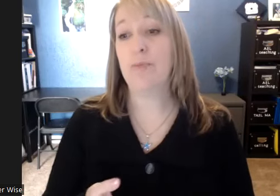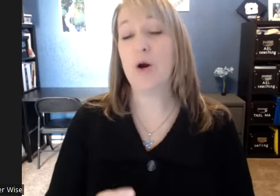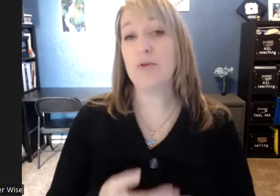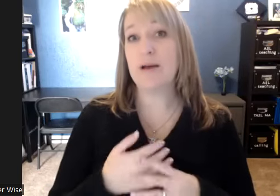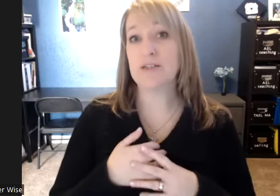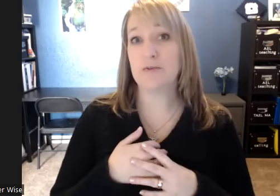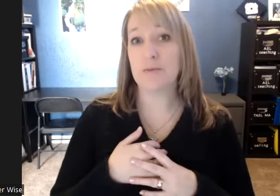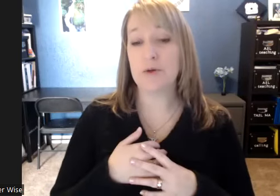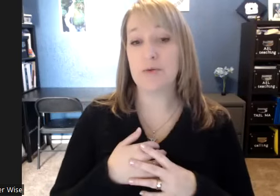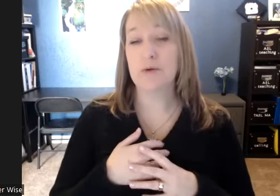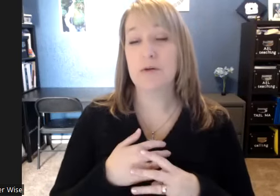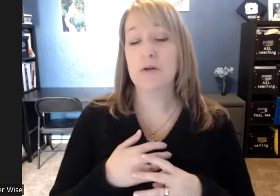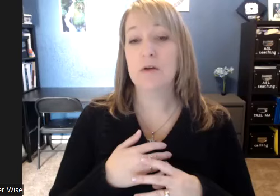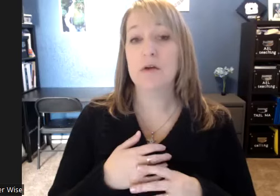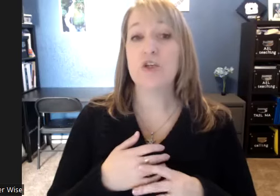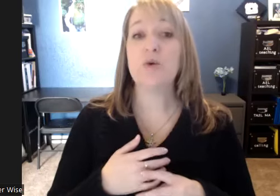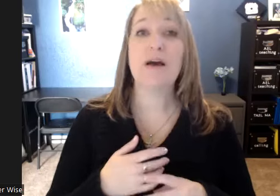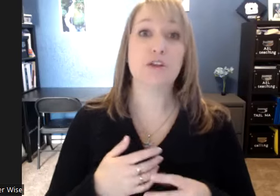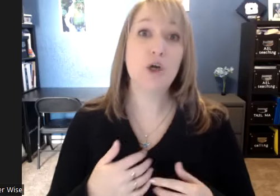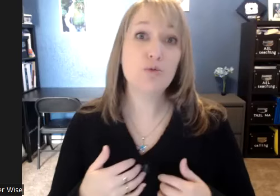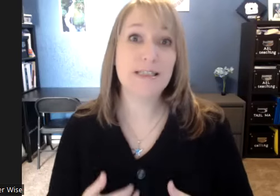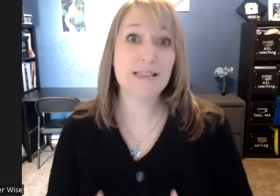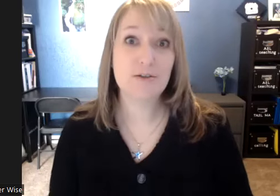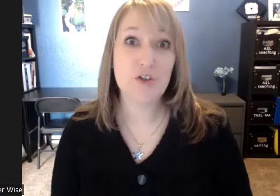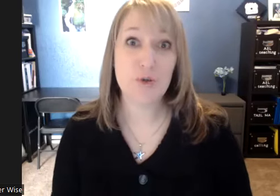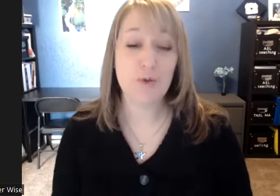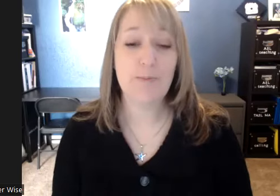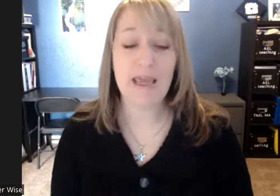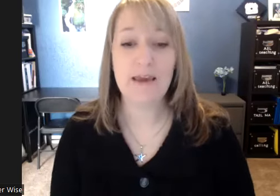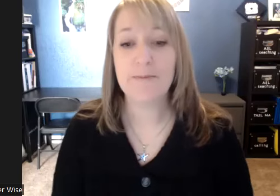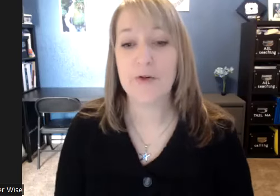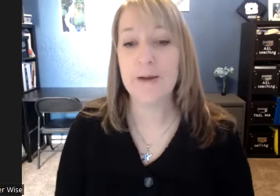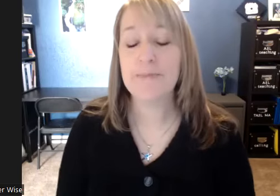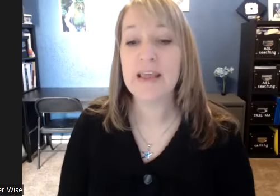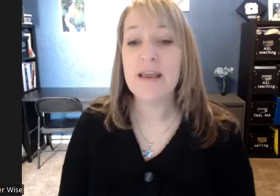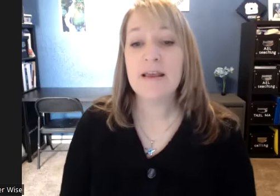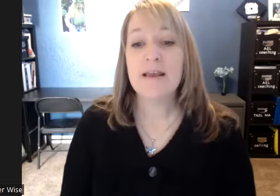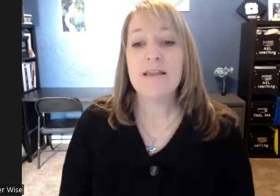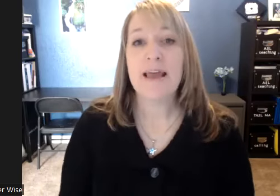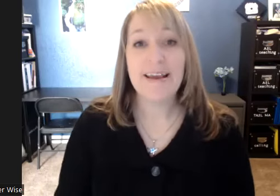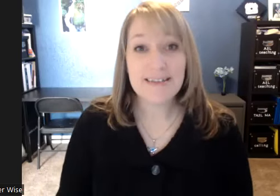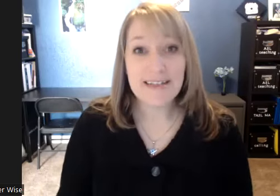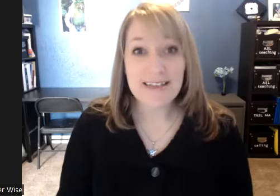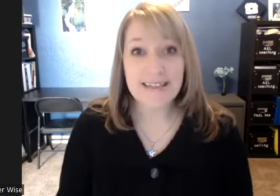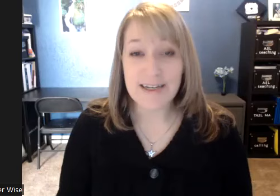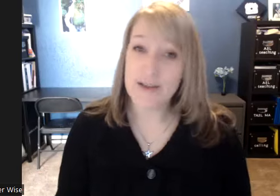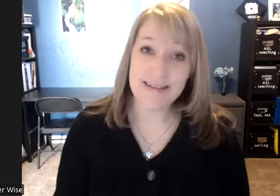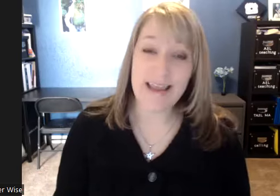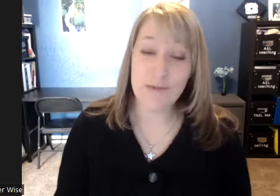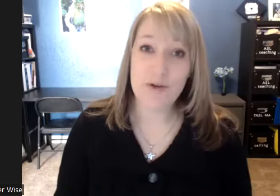borrow the pencil from you. You have loaned it to me, right? The ASL sign is actually the same, whether